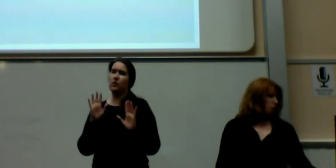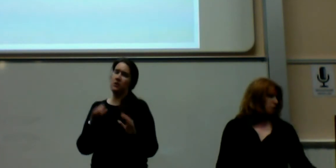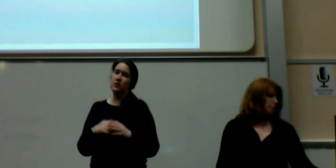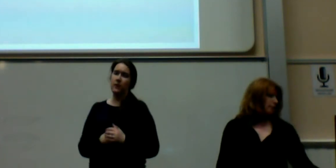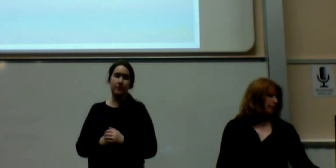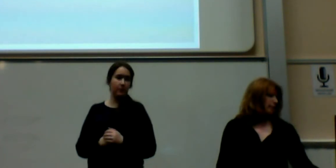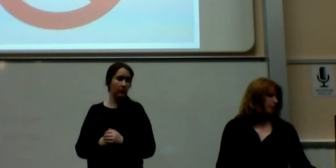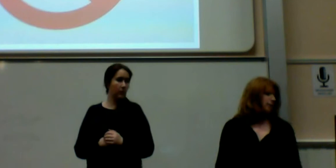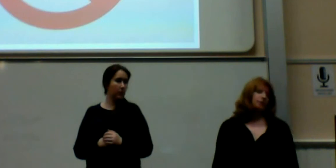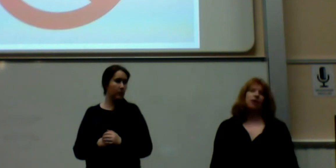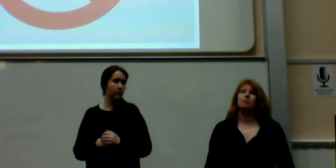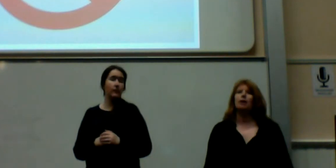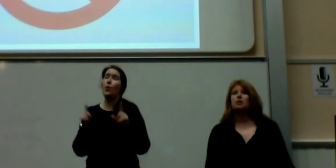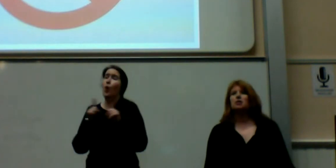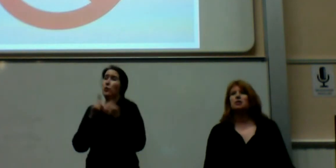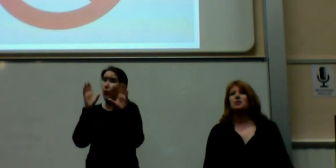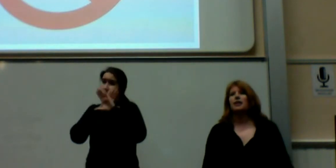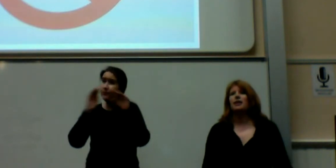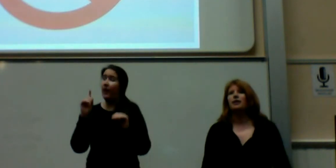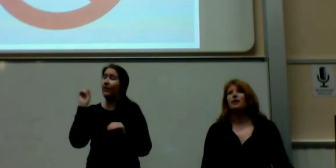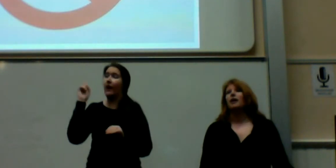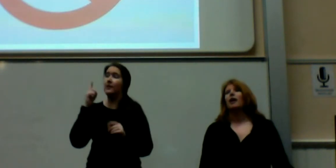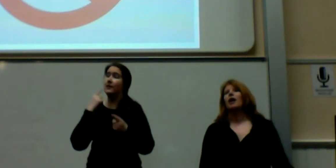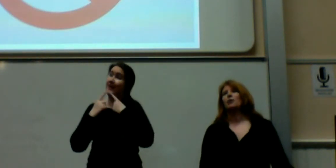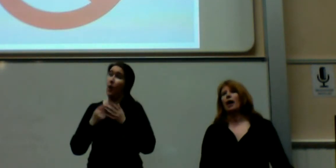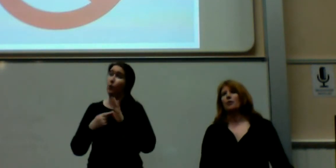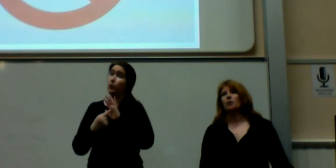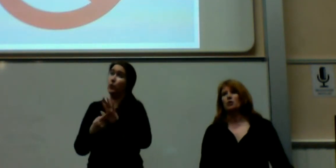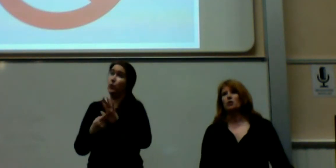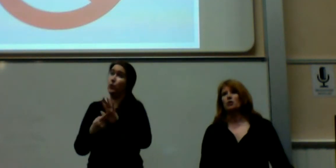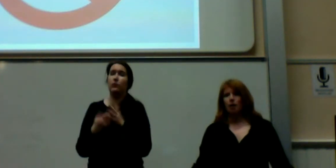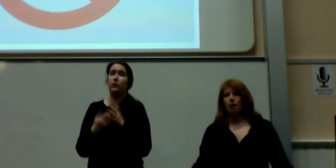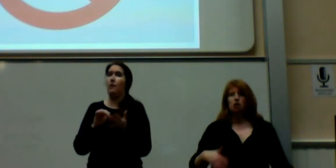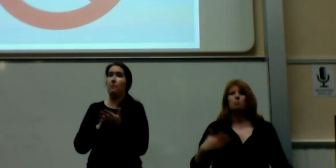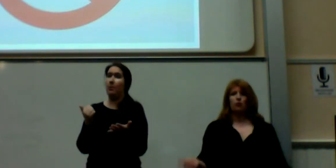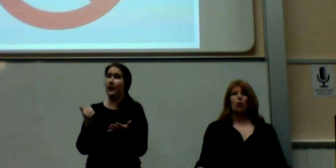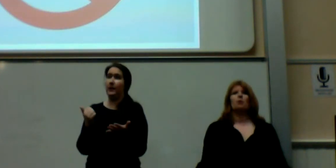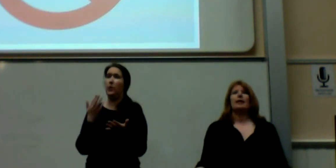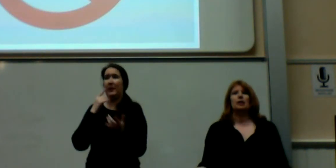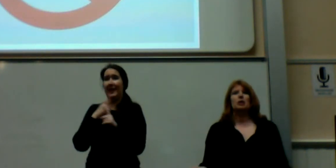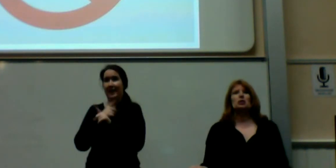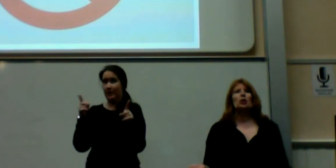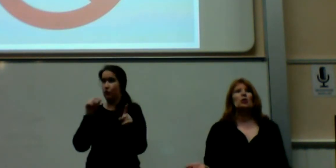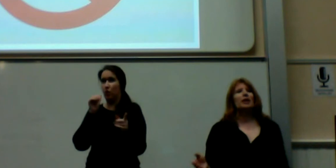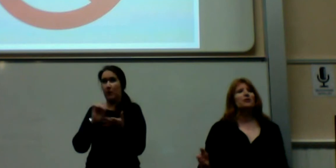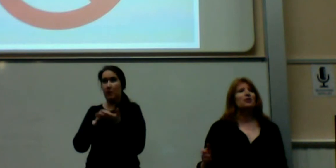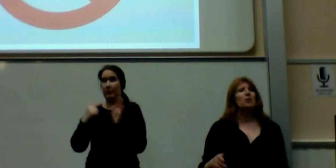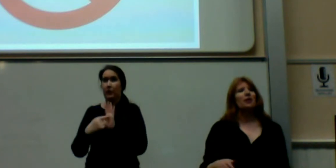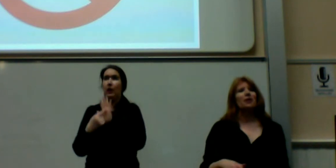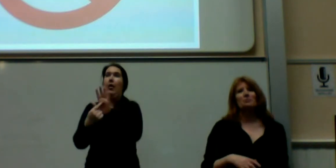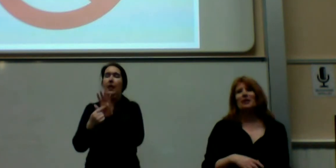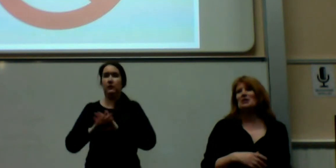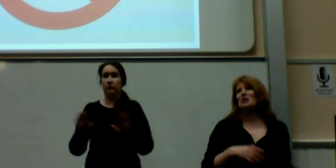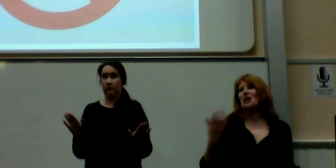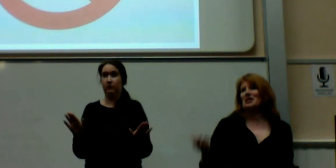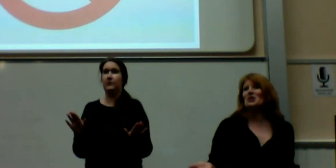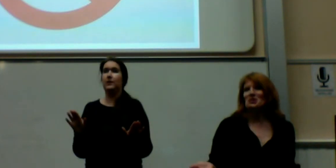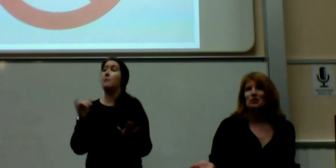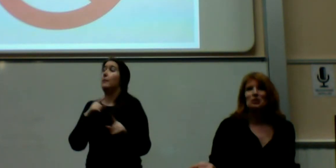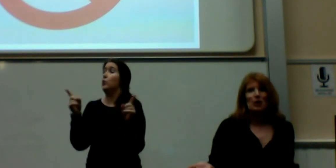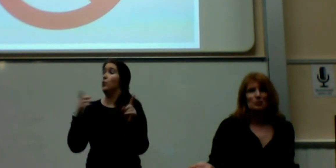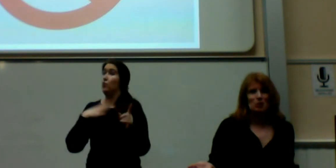Just a note that because I've not published this data, I would rather you not publish it before me. So if you are planning